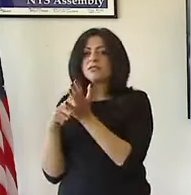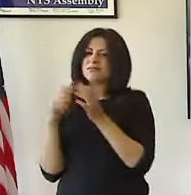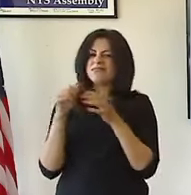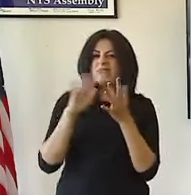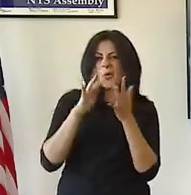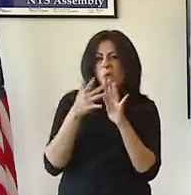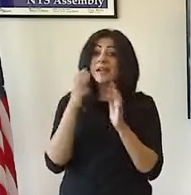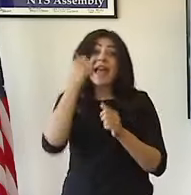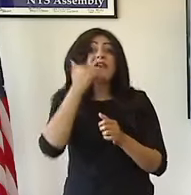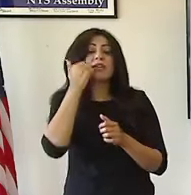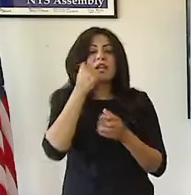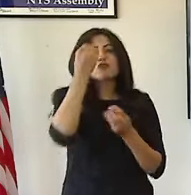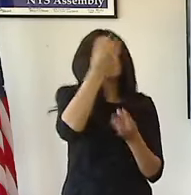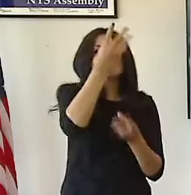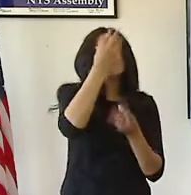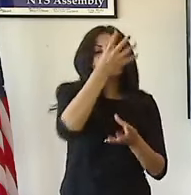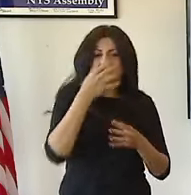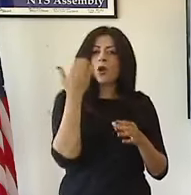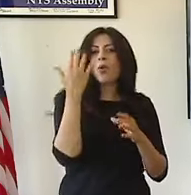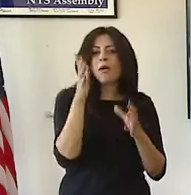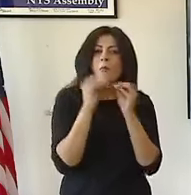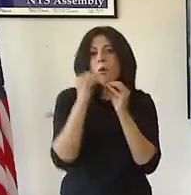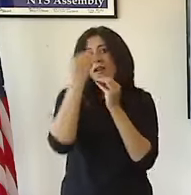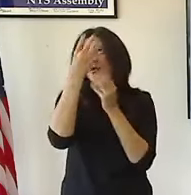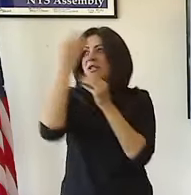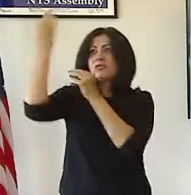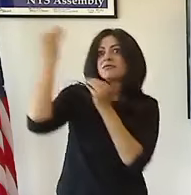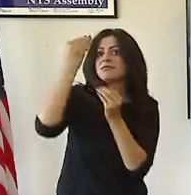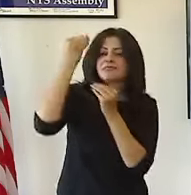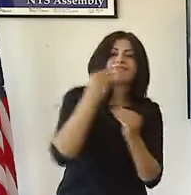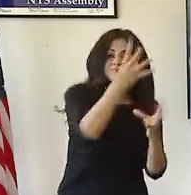update with that information and new information. Will there be